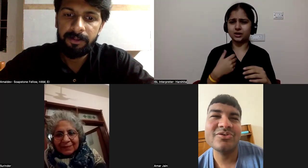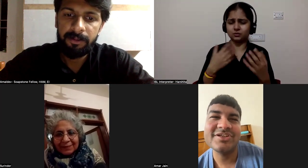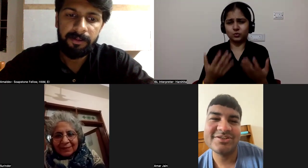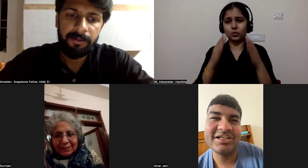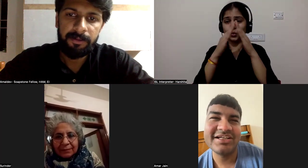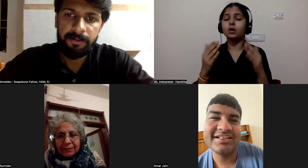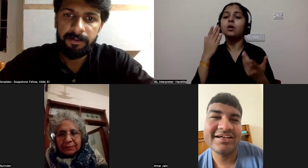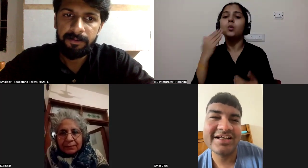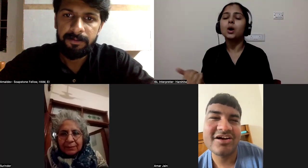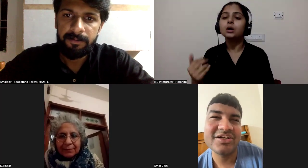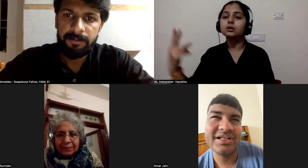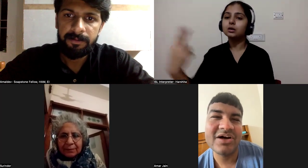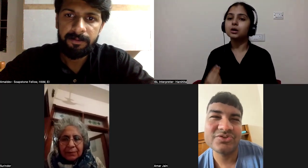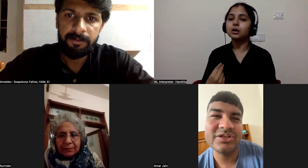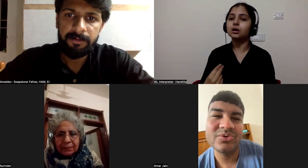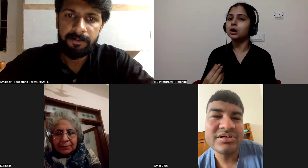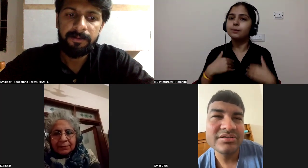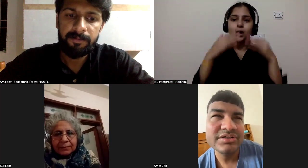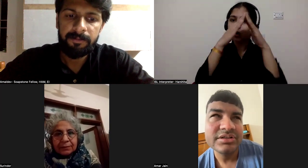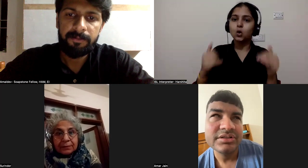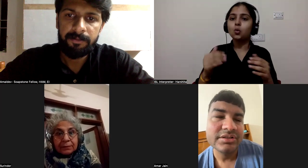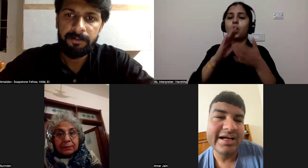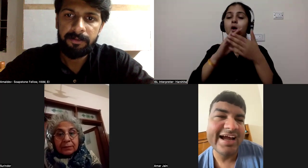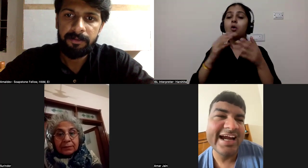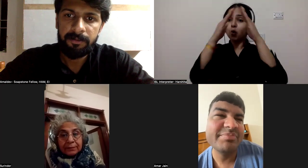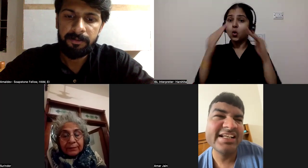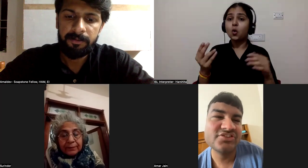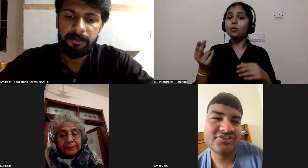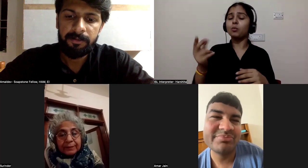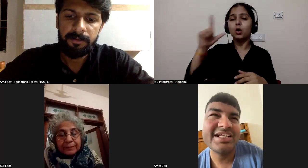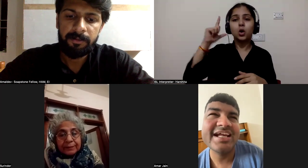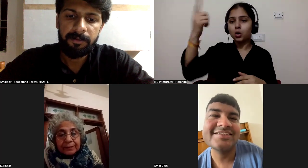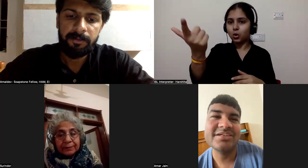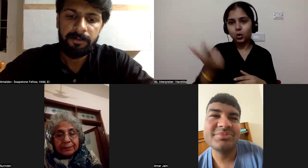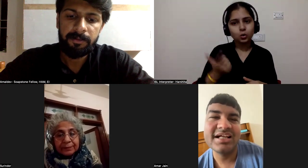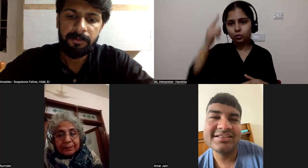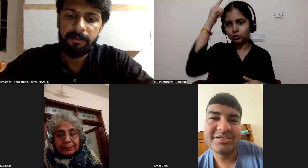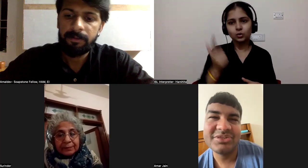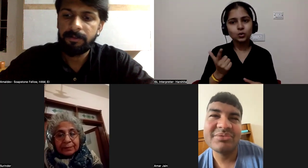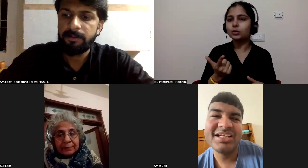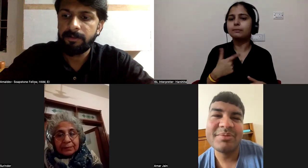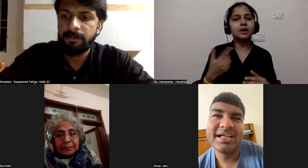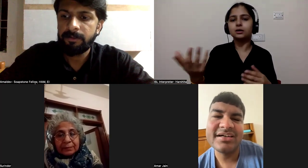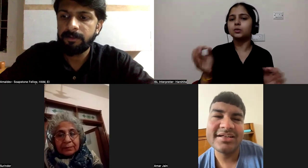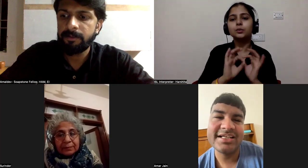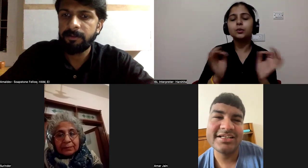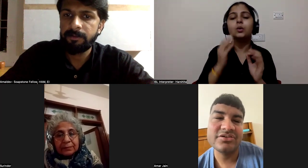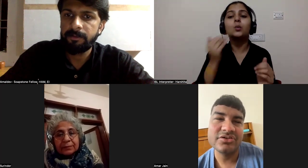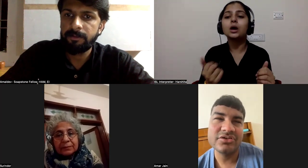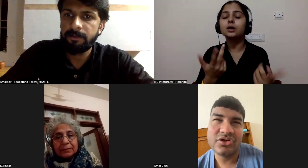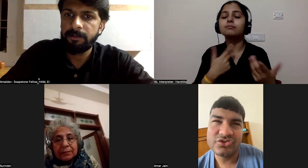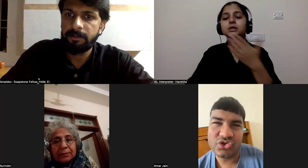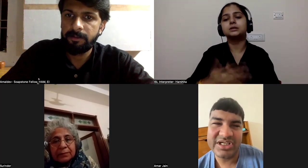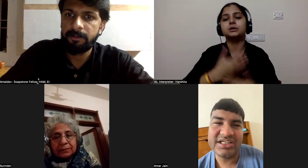the ground of disability that I can't avail housing loan. At best, somebody else can be the main applicant, and I